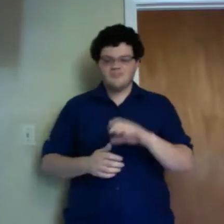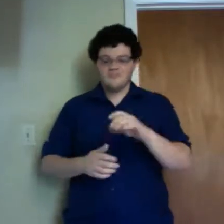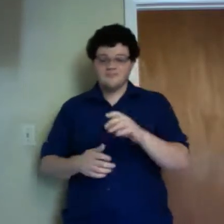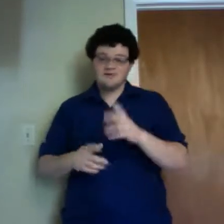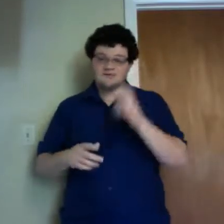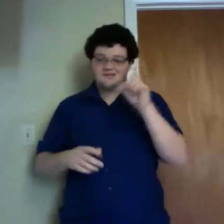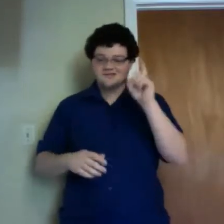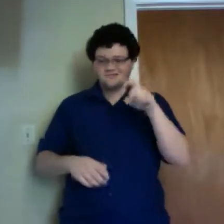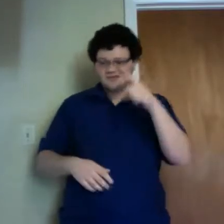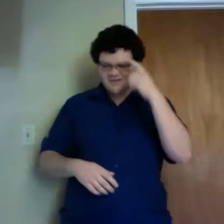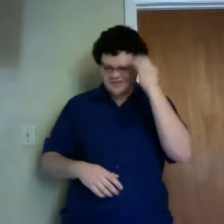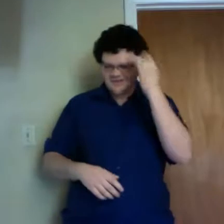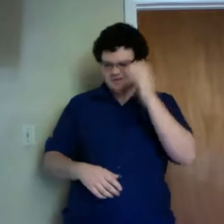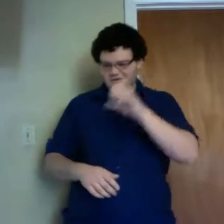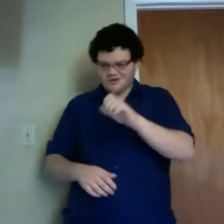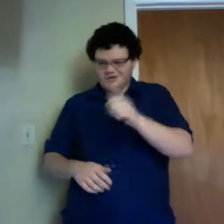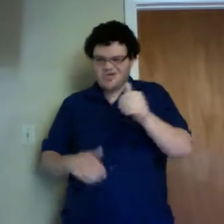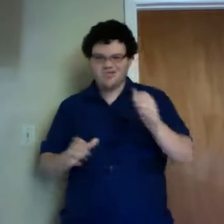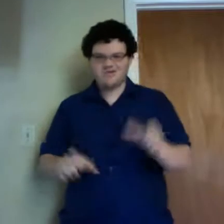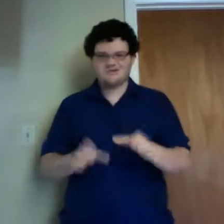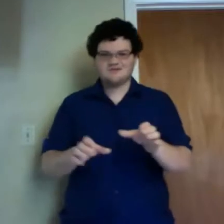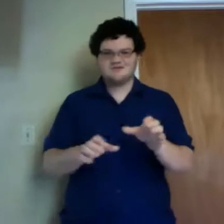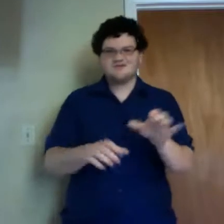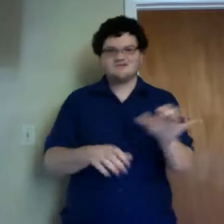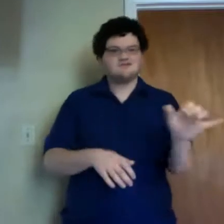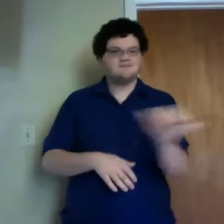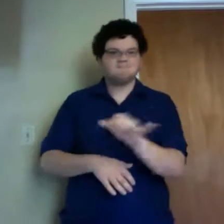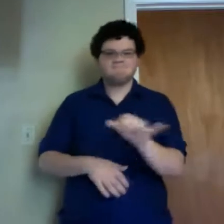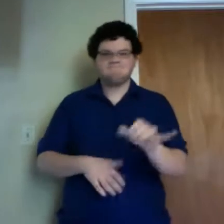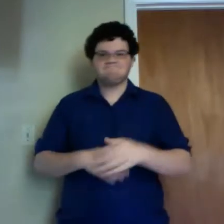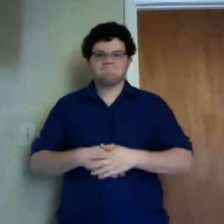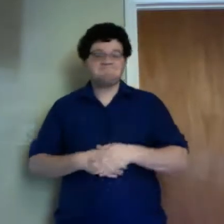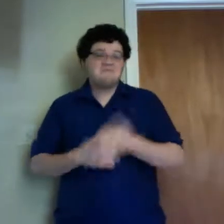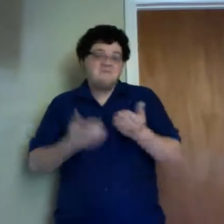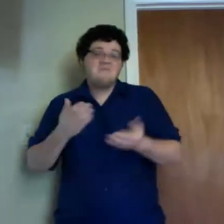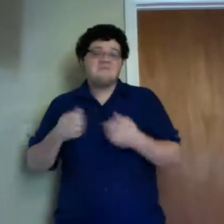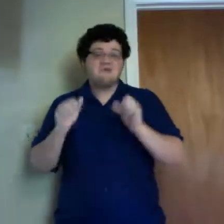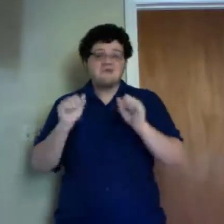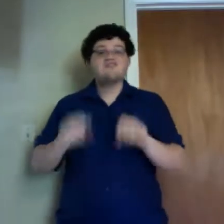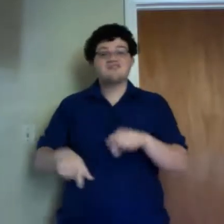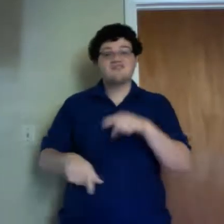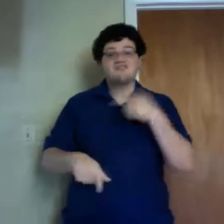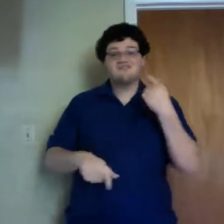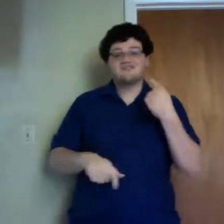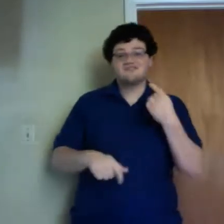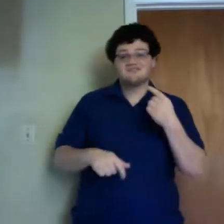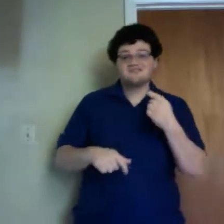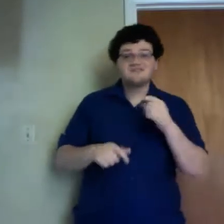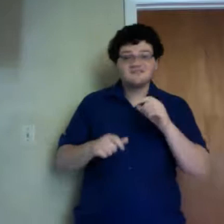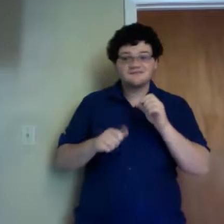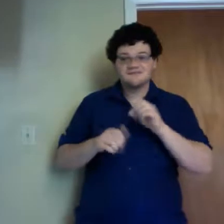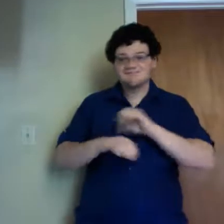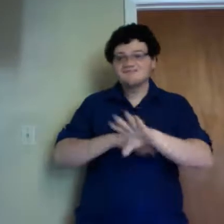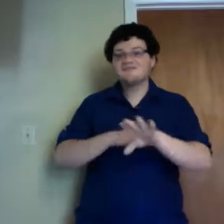concurrently. These other activities might create hazards or make the risk of some greater. In a full assessment, these